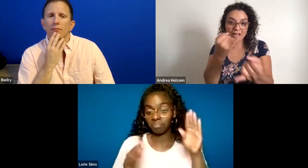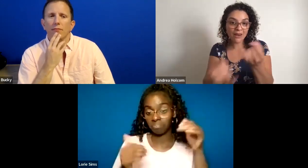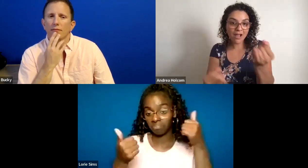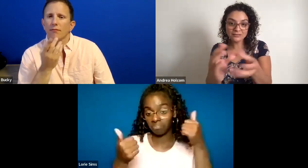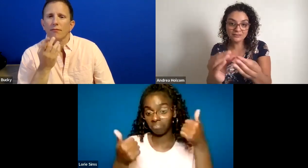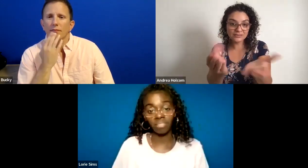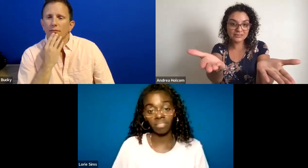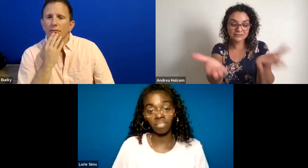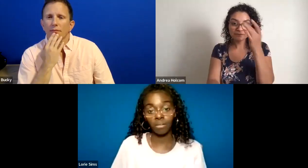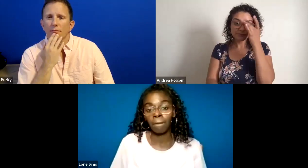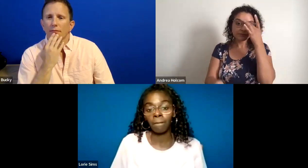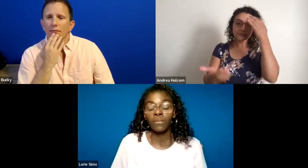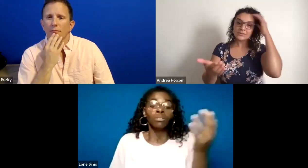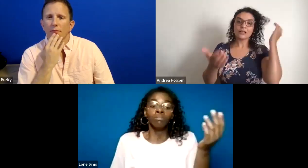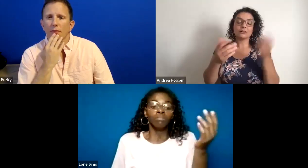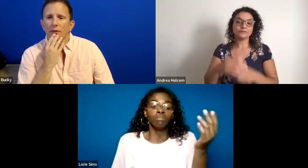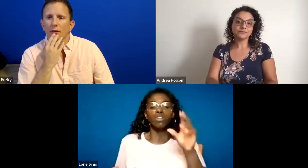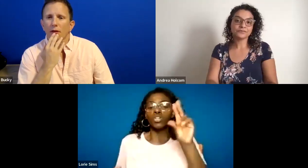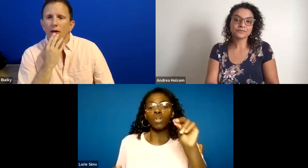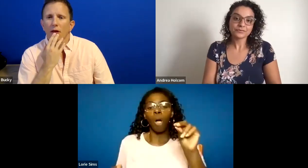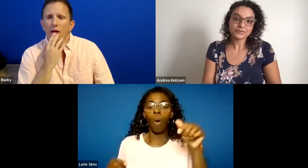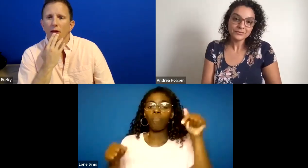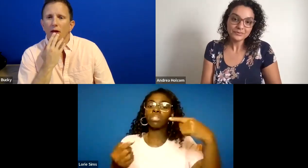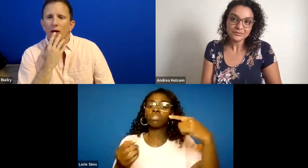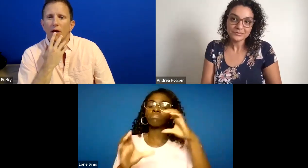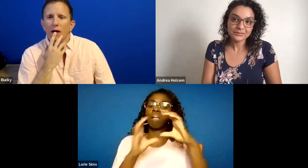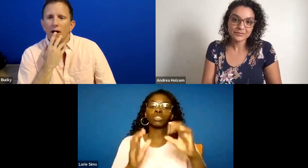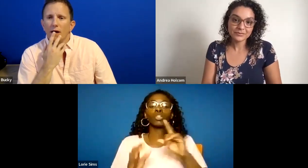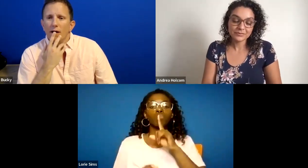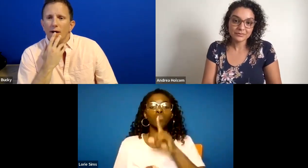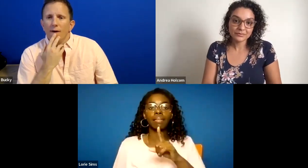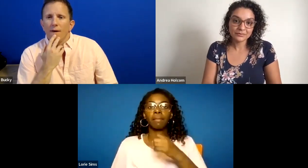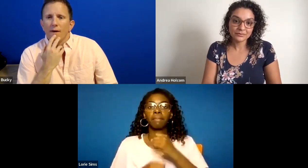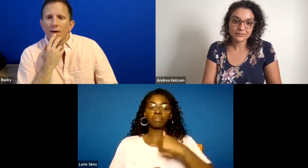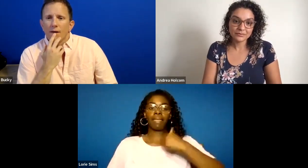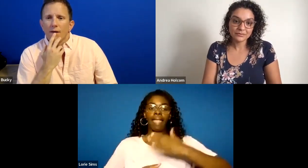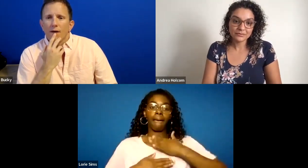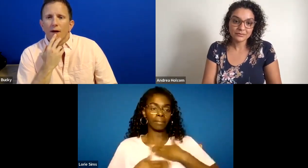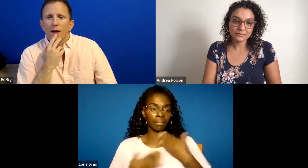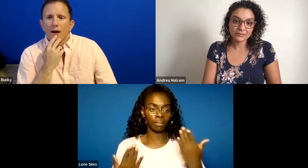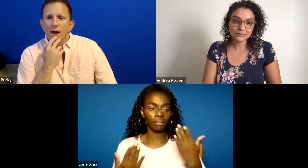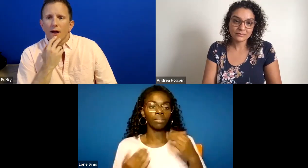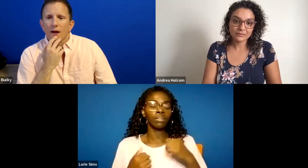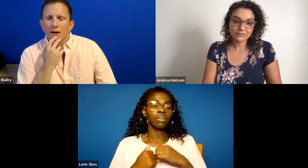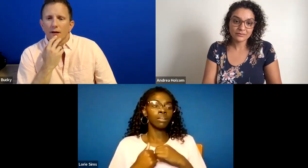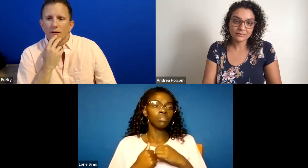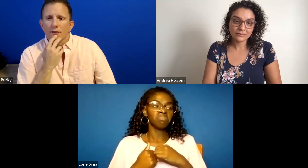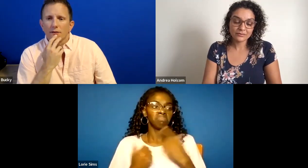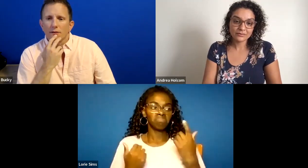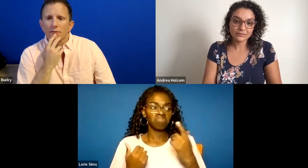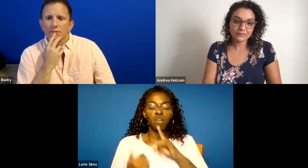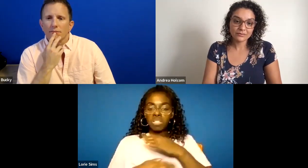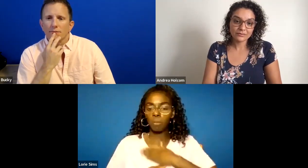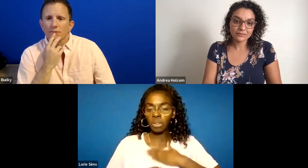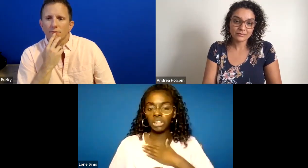it's sent out. And Lorie, did you just have any last concluding comments that you wanted to make before we conclude tonight? No, but this conversation has really